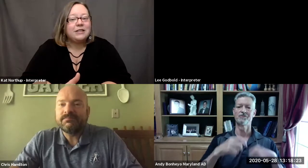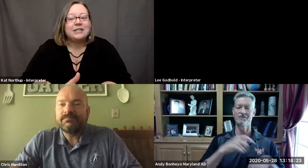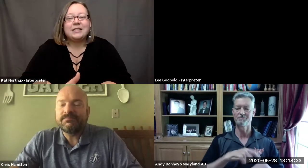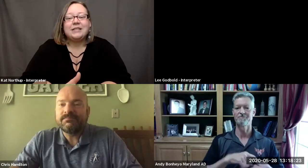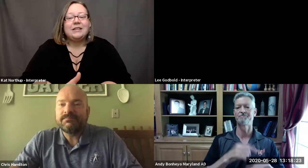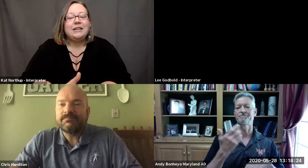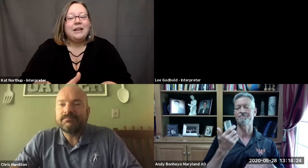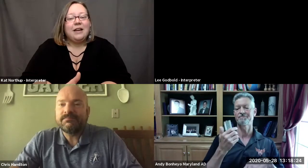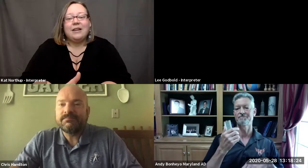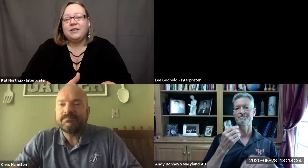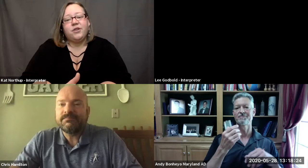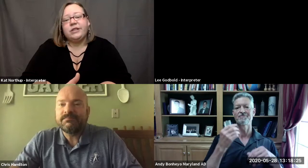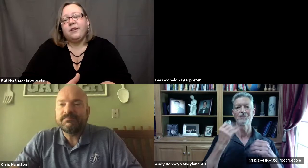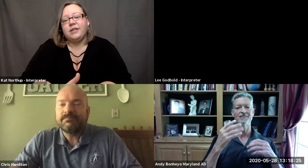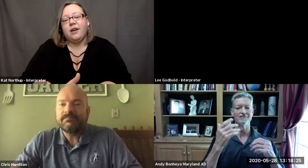parents. It's a very tough time.